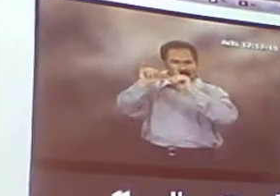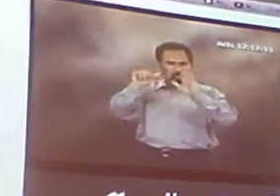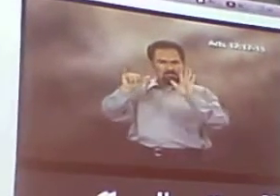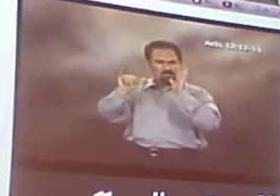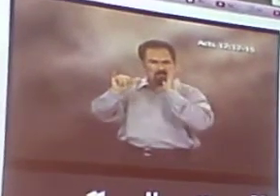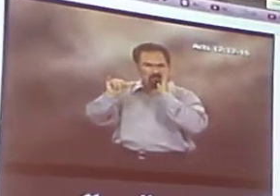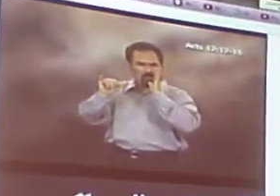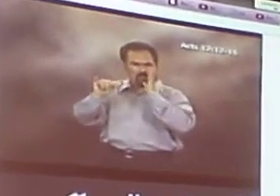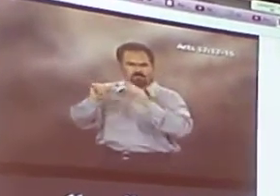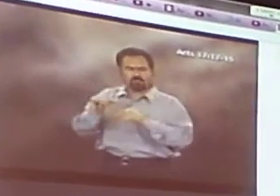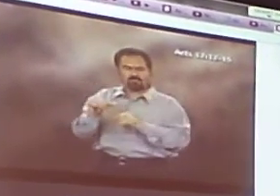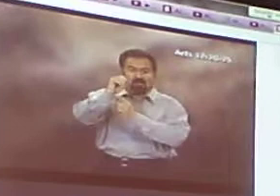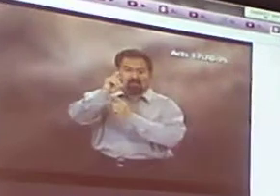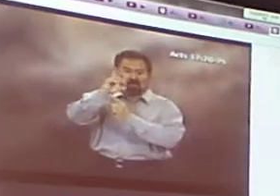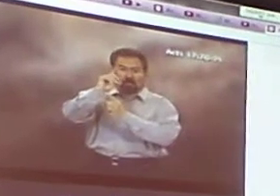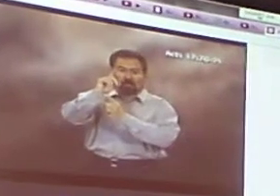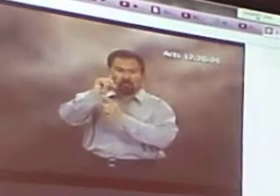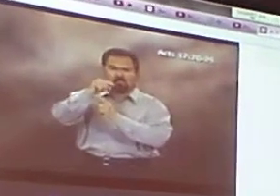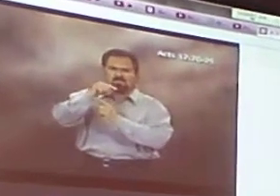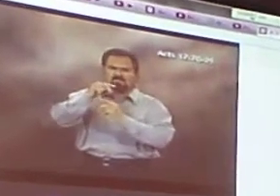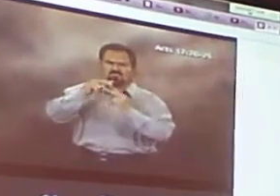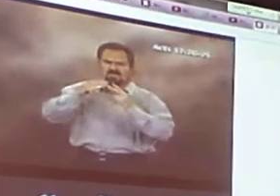This goes all the way.